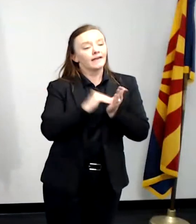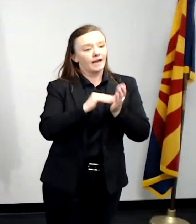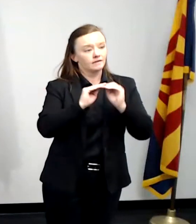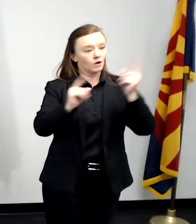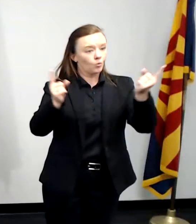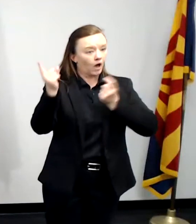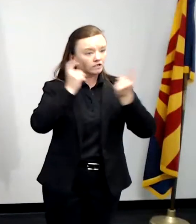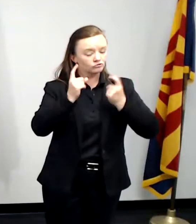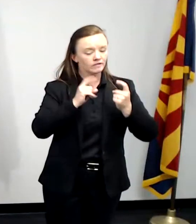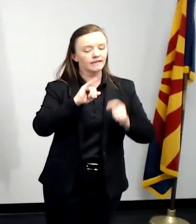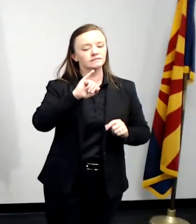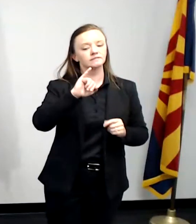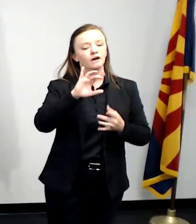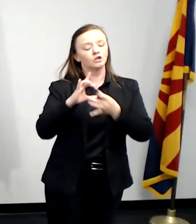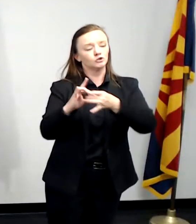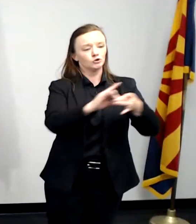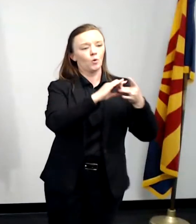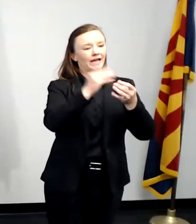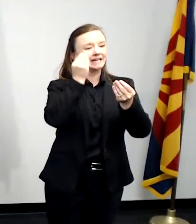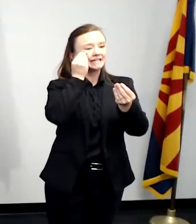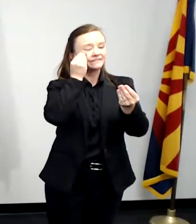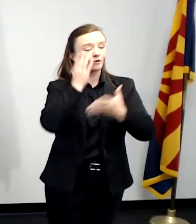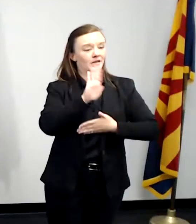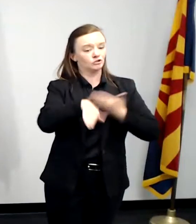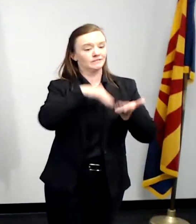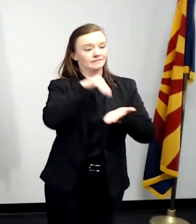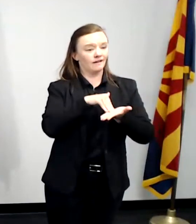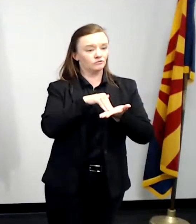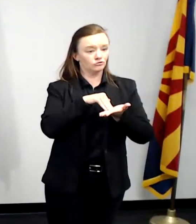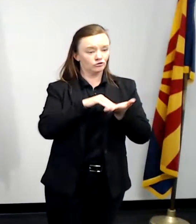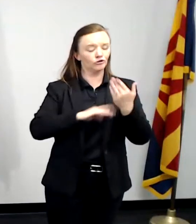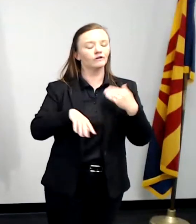Joint Information Center's email address,